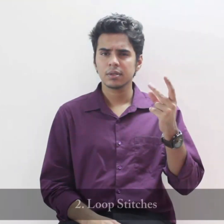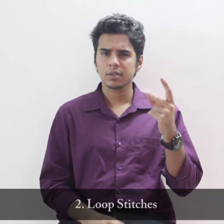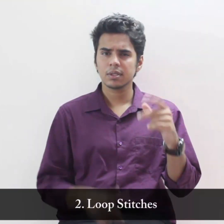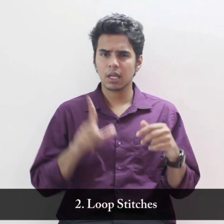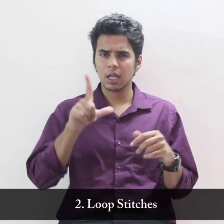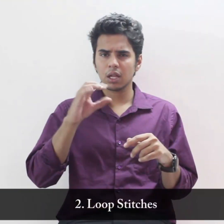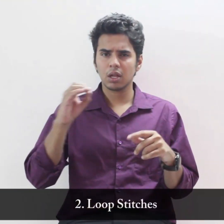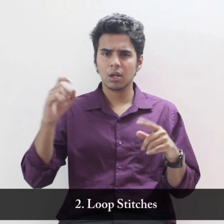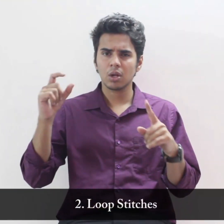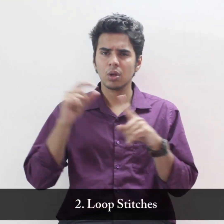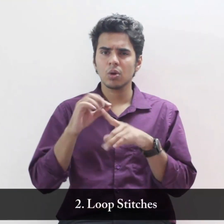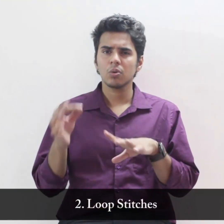Number 2. Loop stitches.